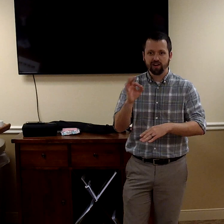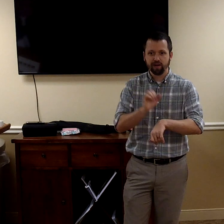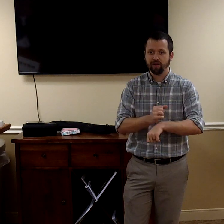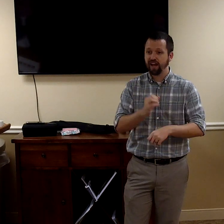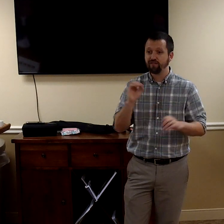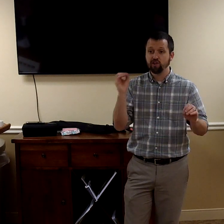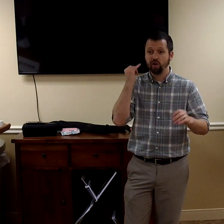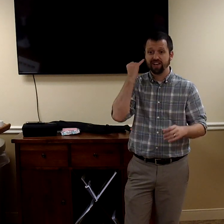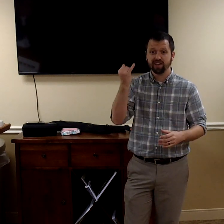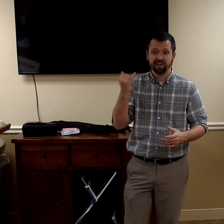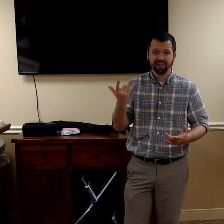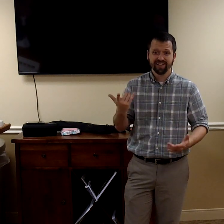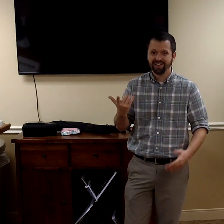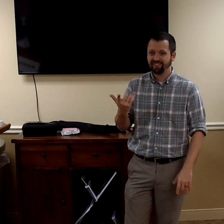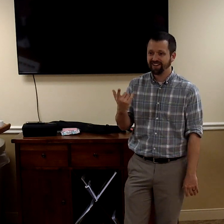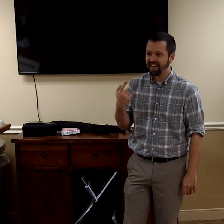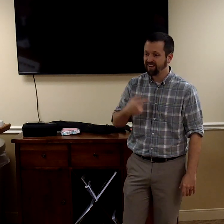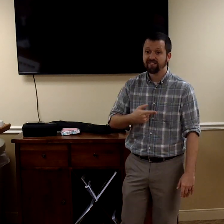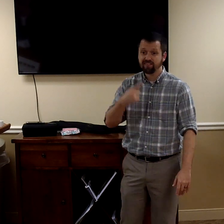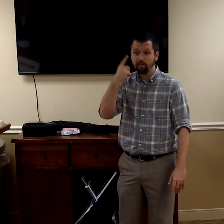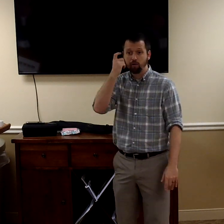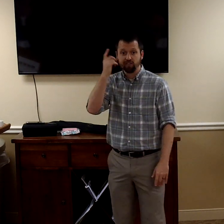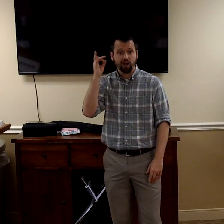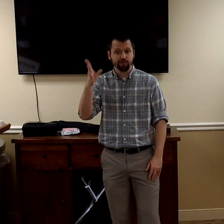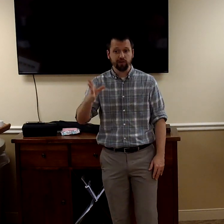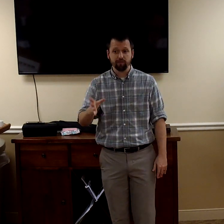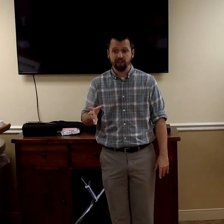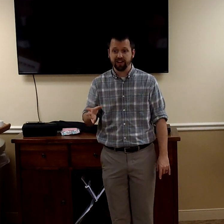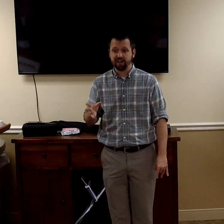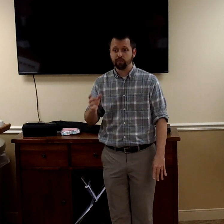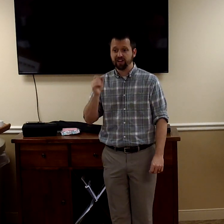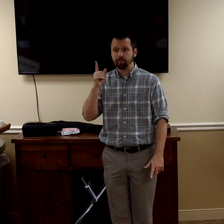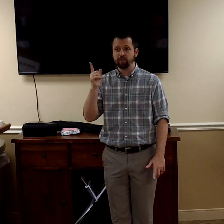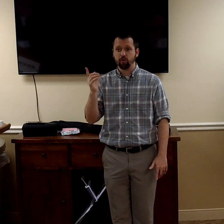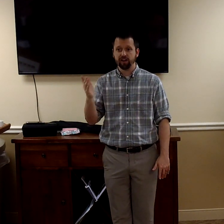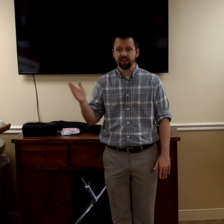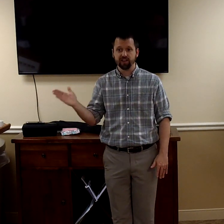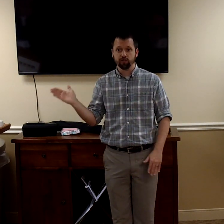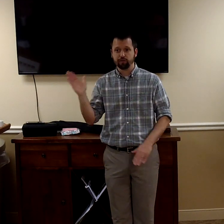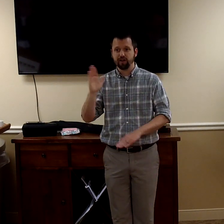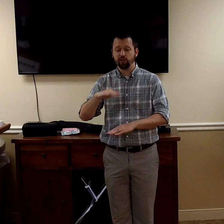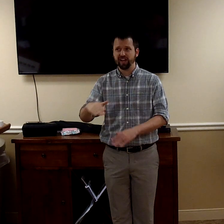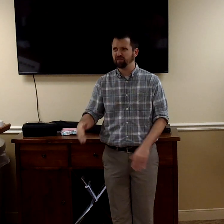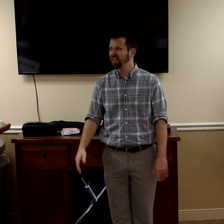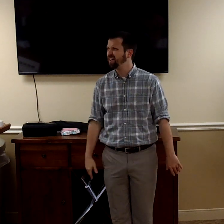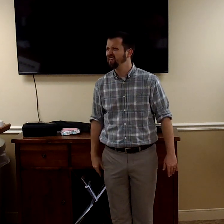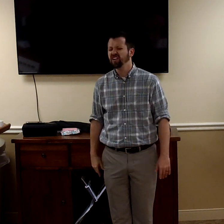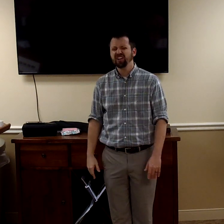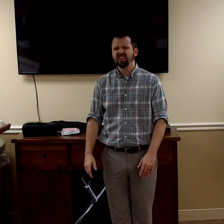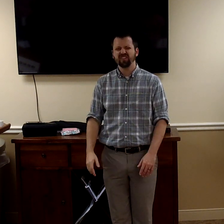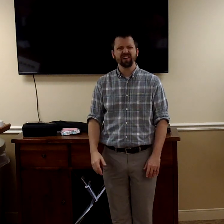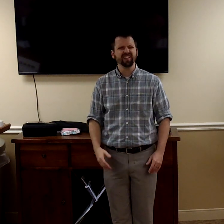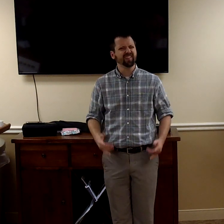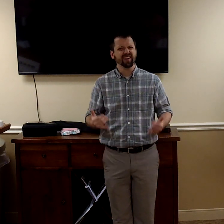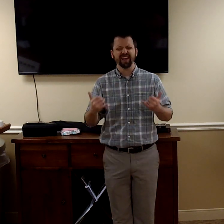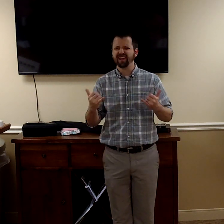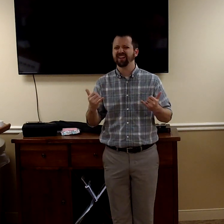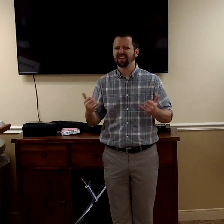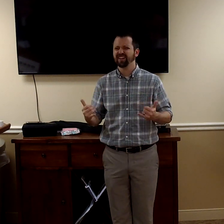and I'm like, I have no idea. Summer was awful. I'm like, I'd wake up in the morning and like go through my whole day. I'd be like, what is today? Am